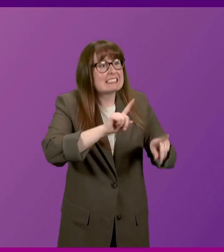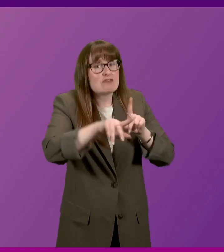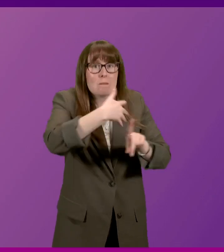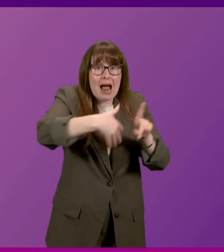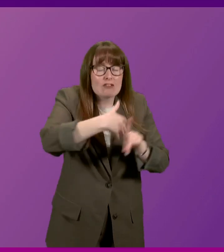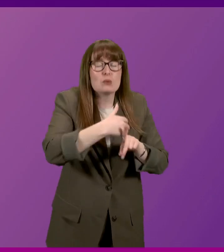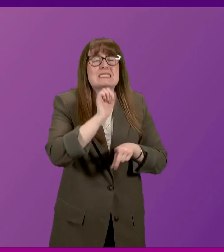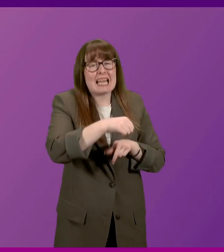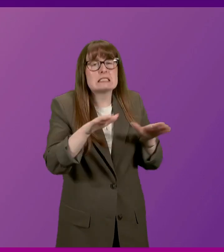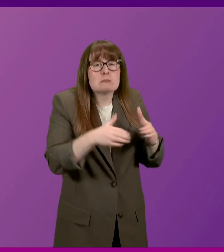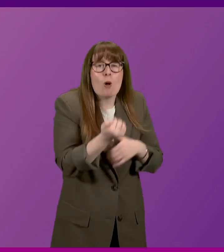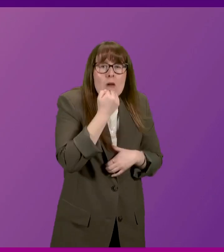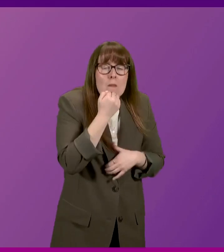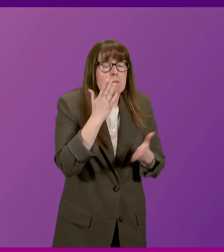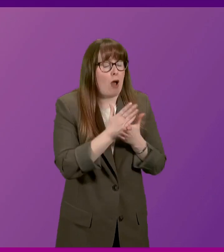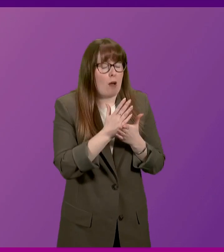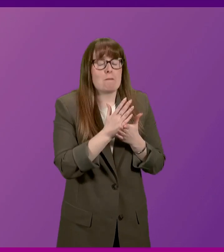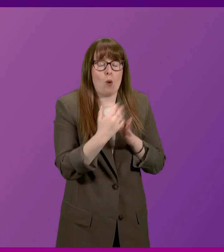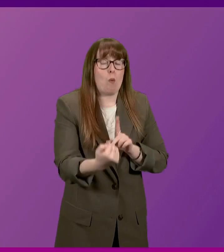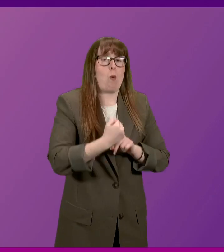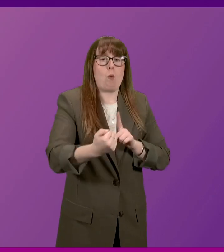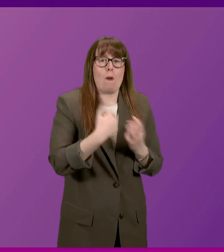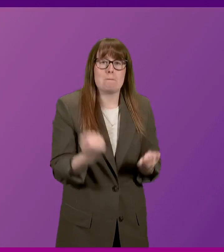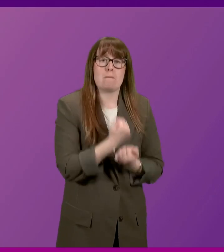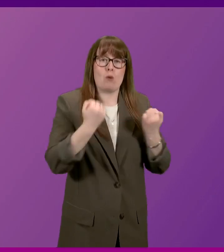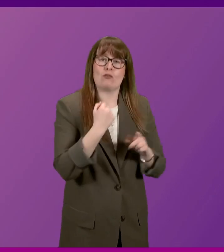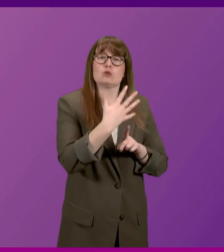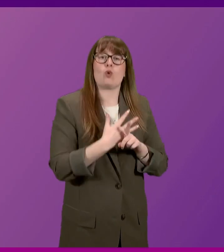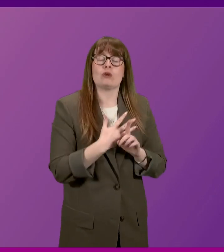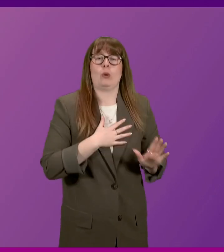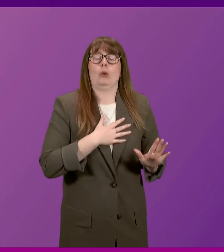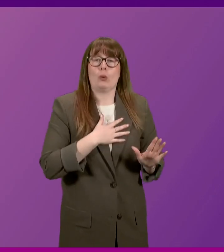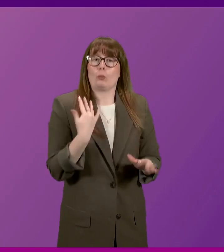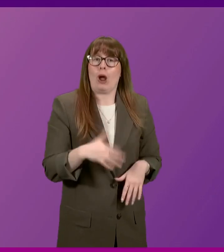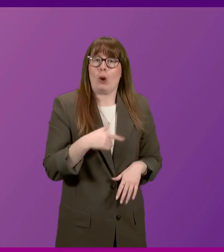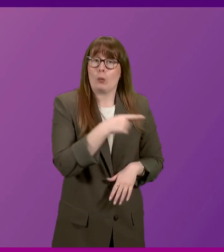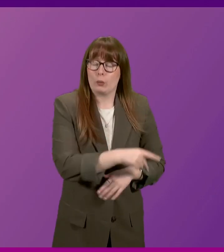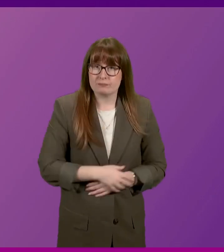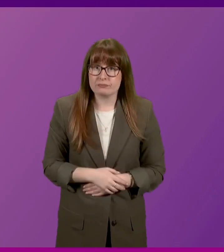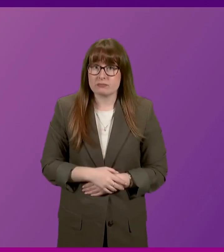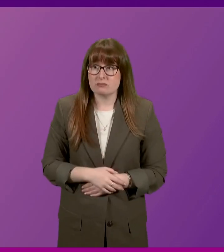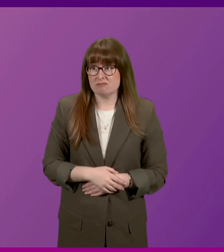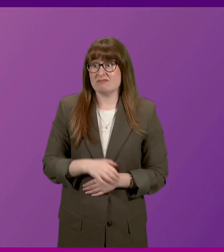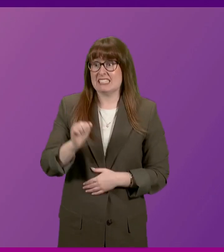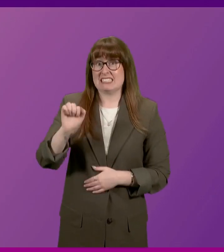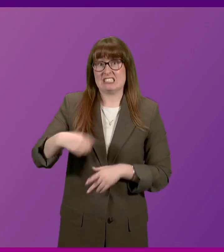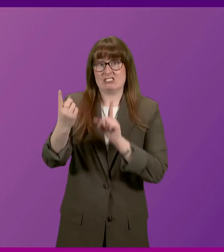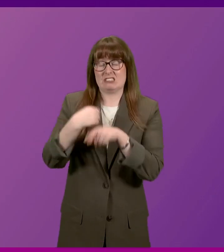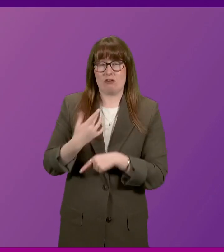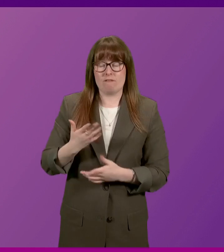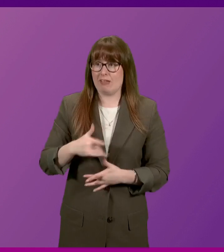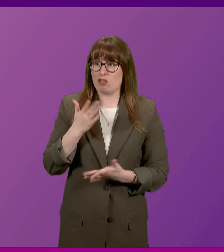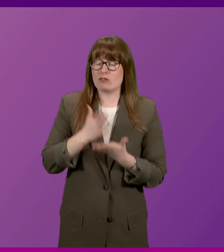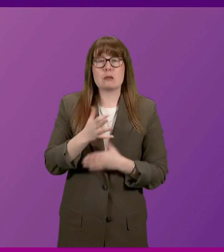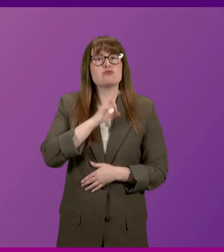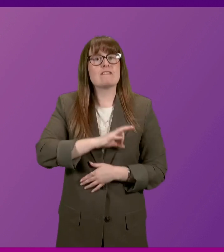small numbers, but there were very powerful stories that they were sharing with us, I think. Real privilege to hear those stories